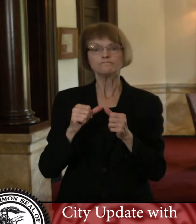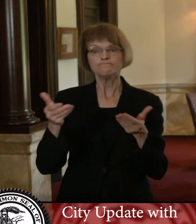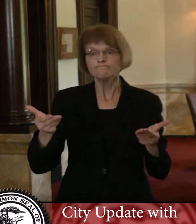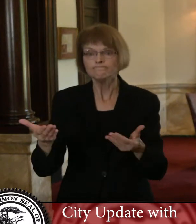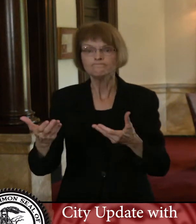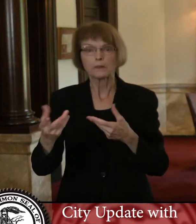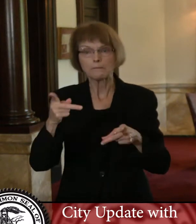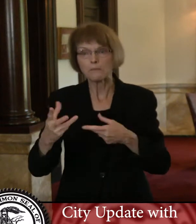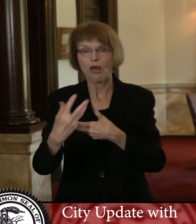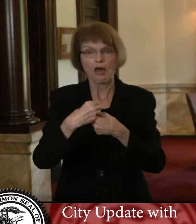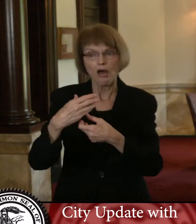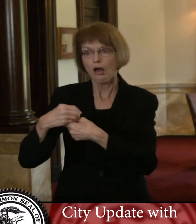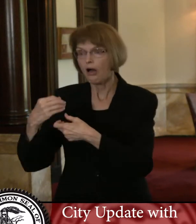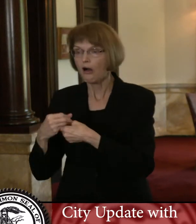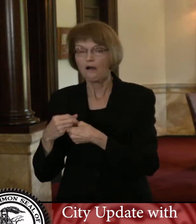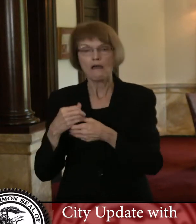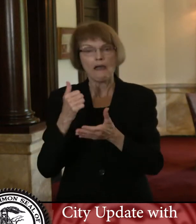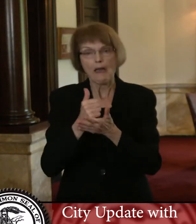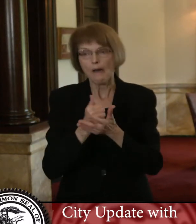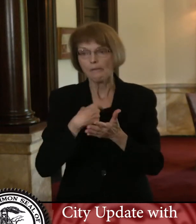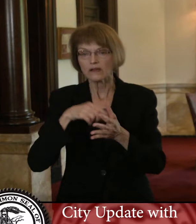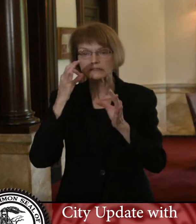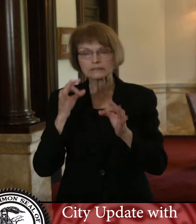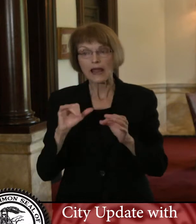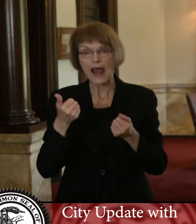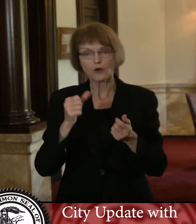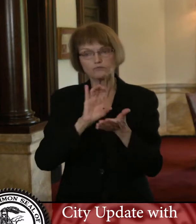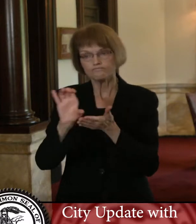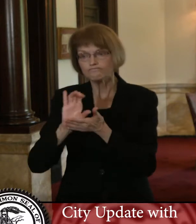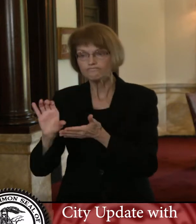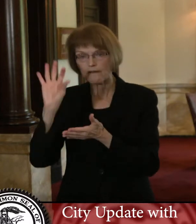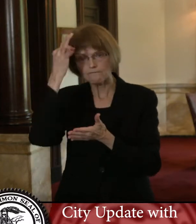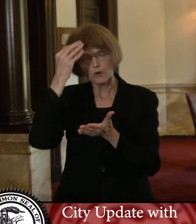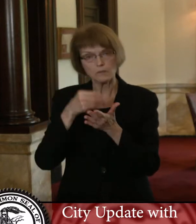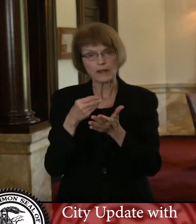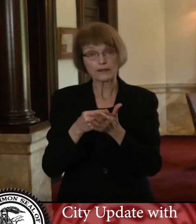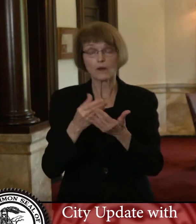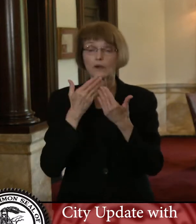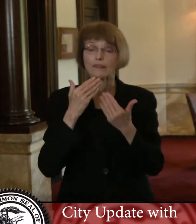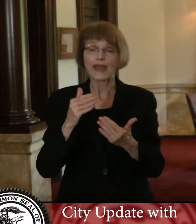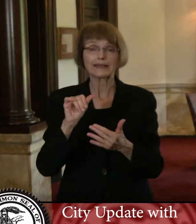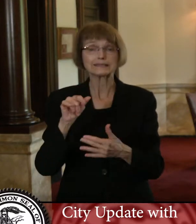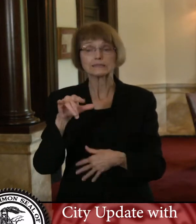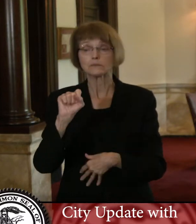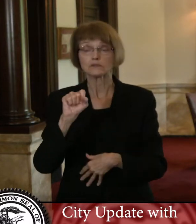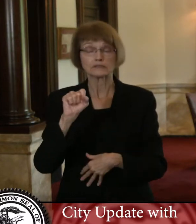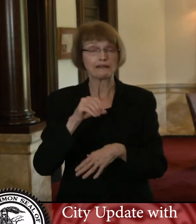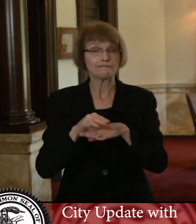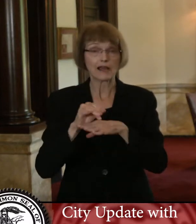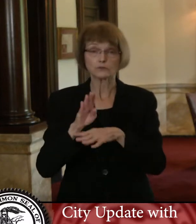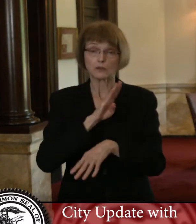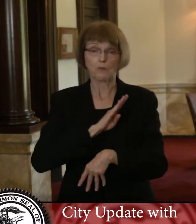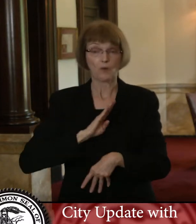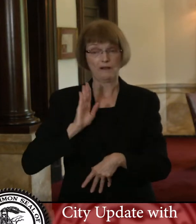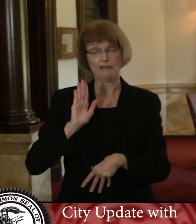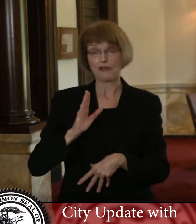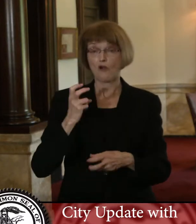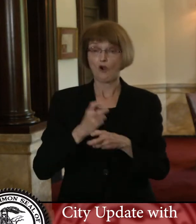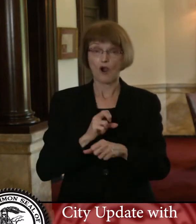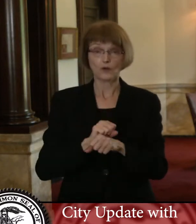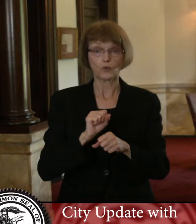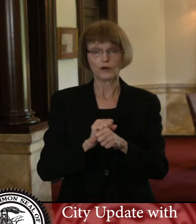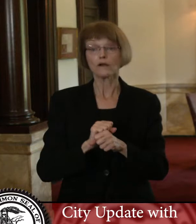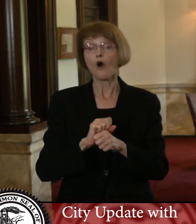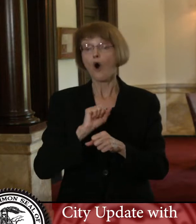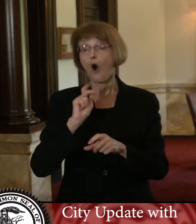we prioritize these federal dollars. I want to thank the Stimulus Advisory Board for their hard work and for all the people who've shared their